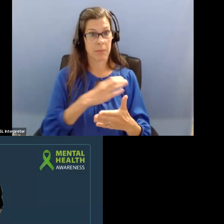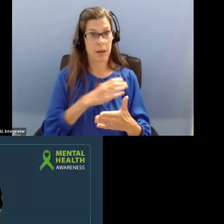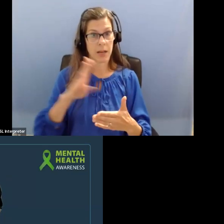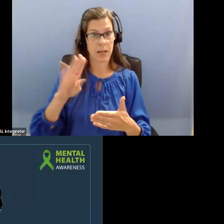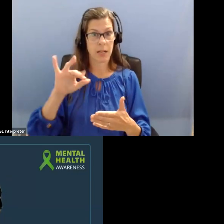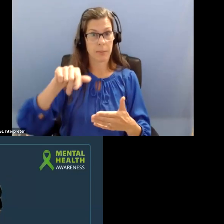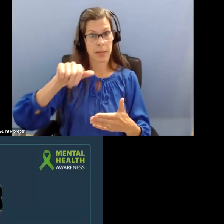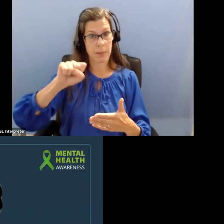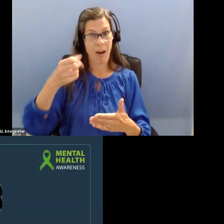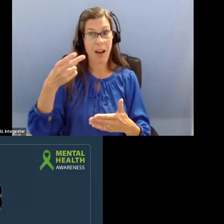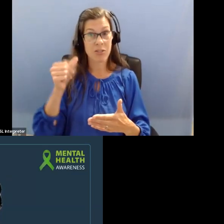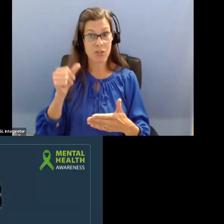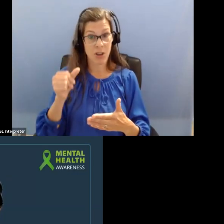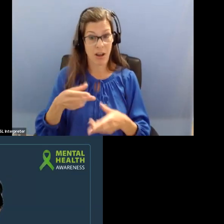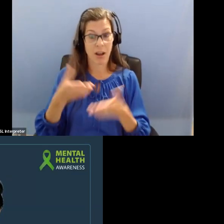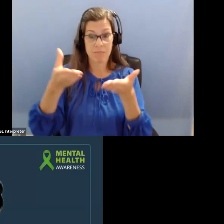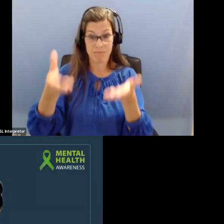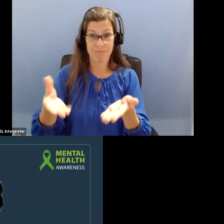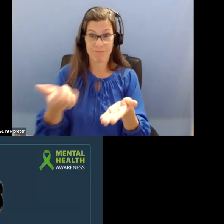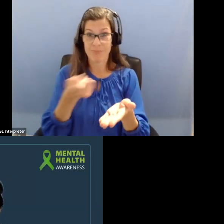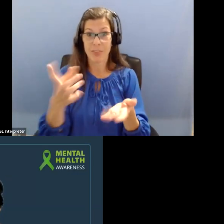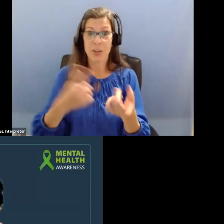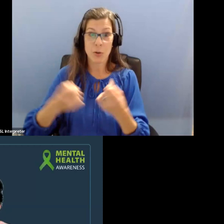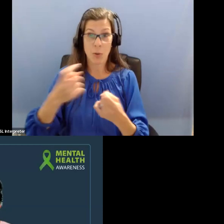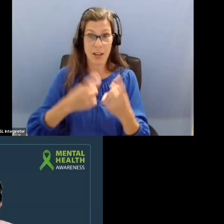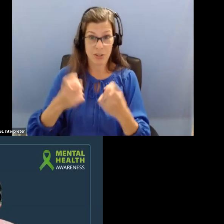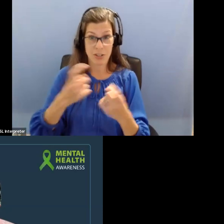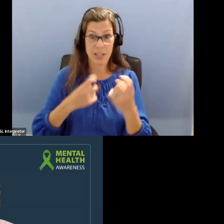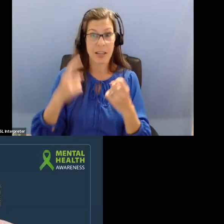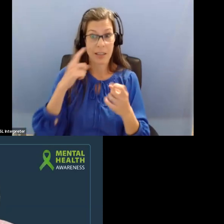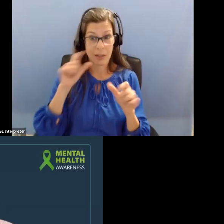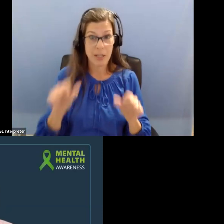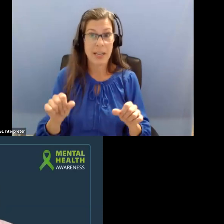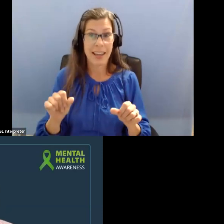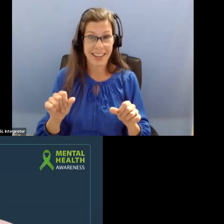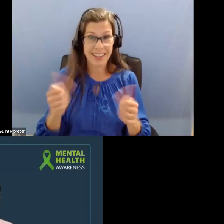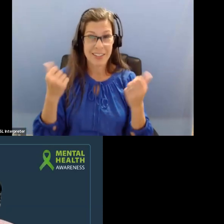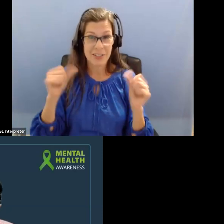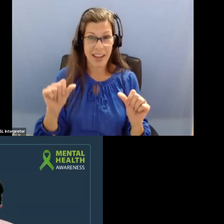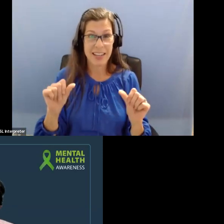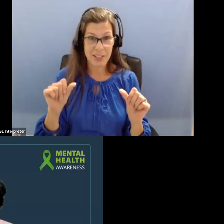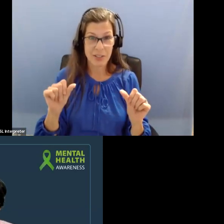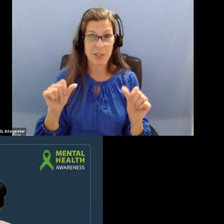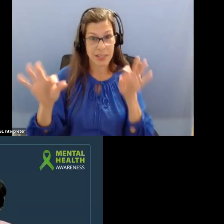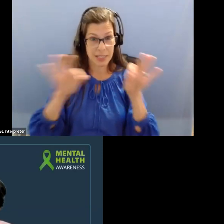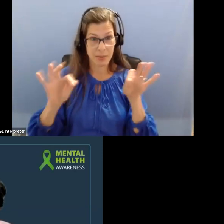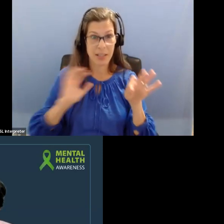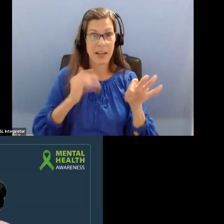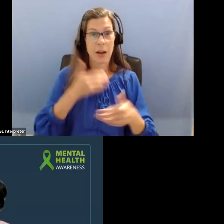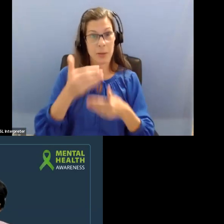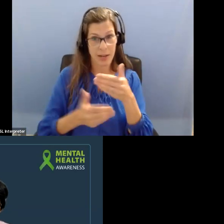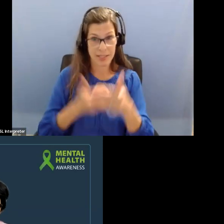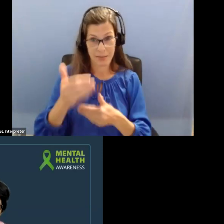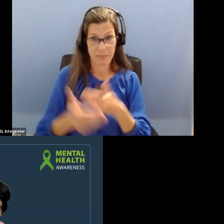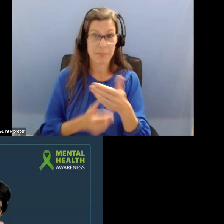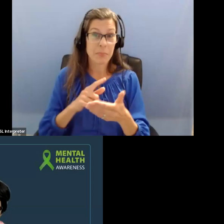here. That I think we can work together to articulate our process or what the process